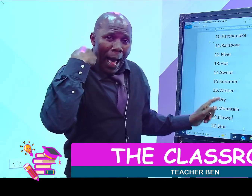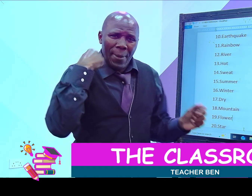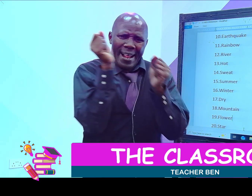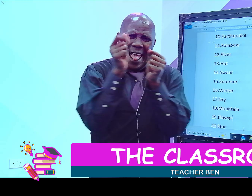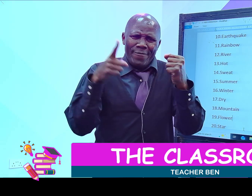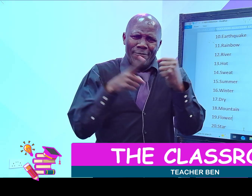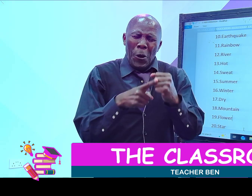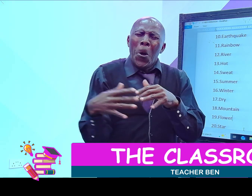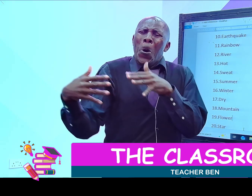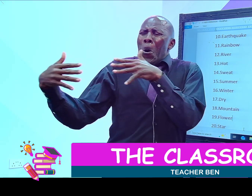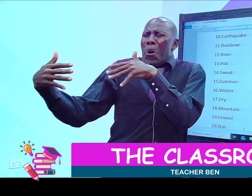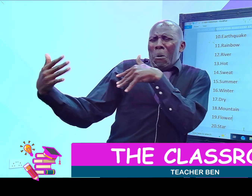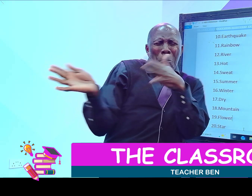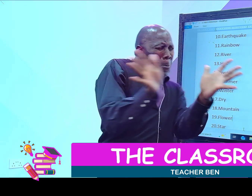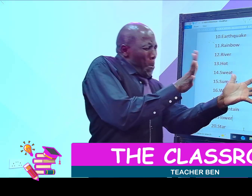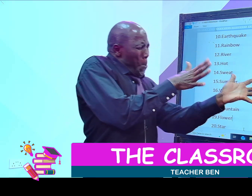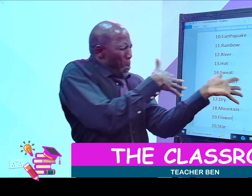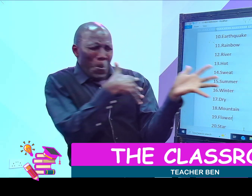Number 16, winter.